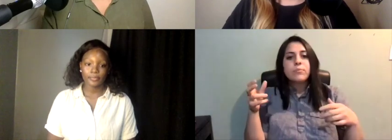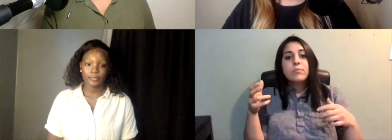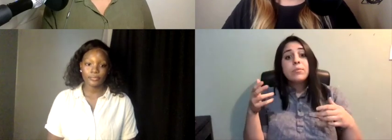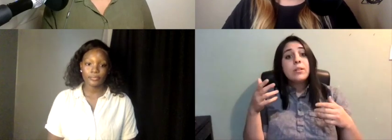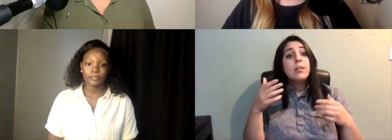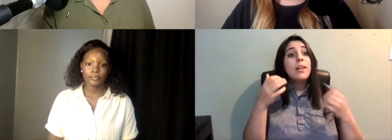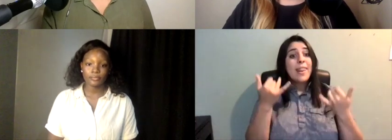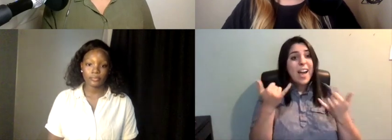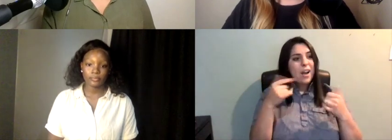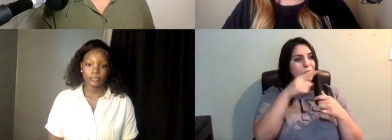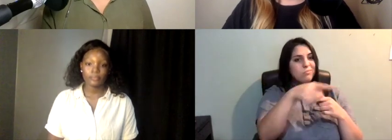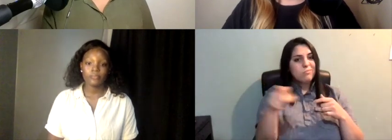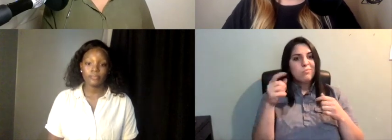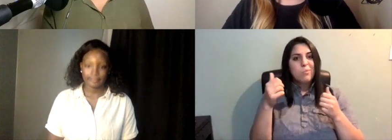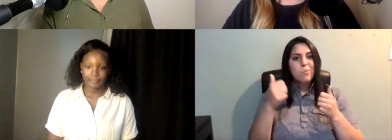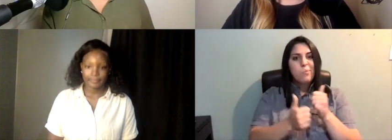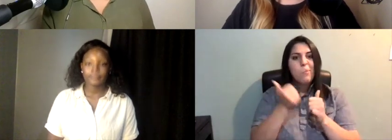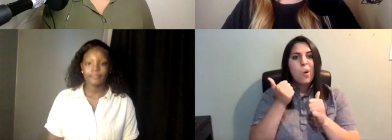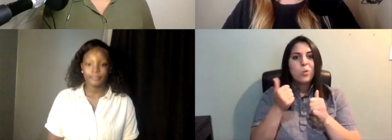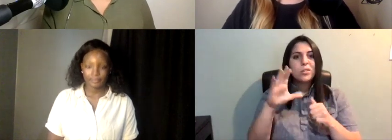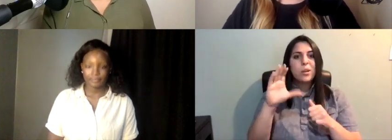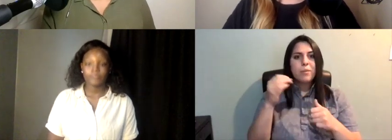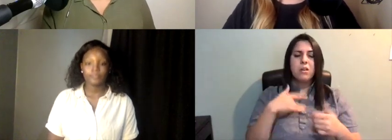space between, you know, jobs.